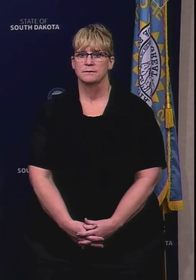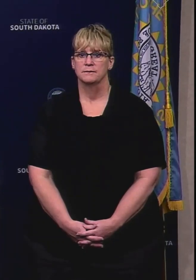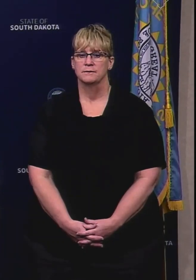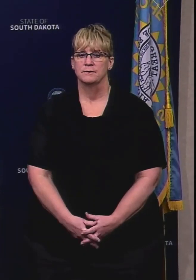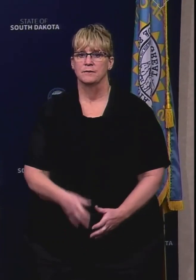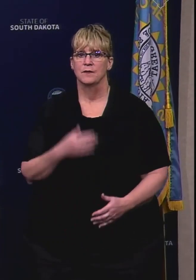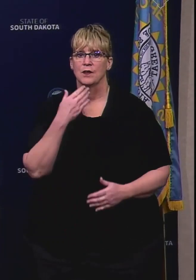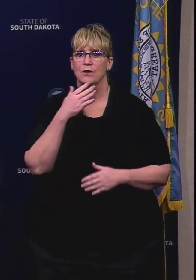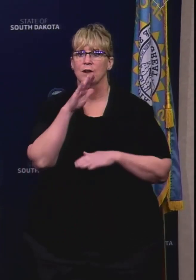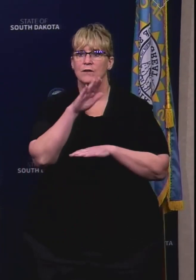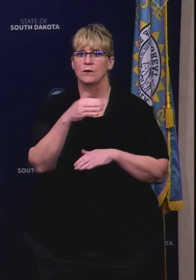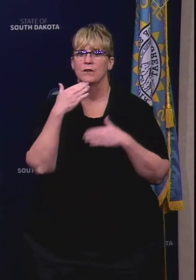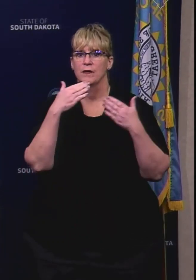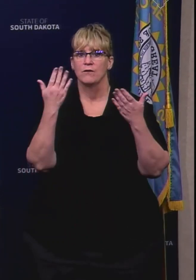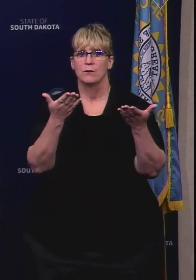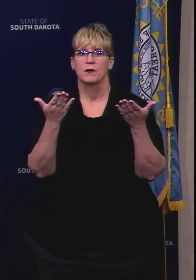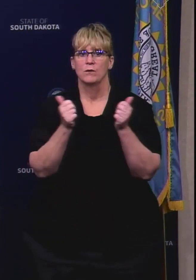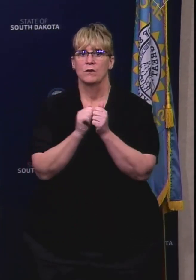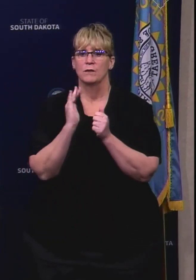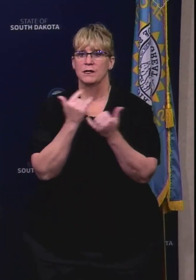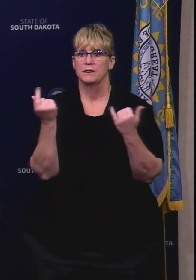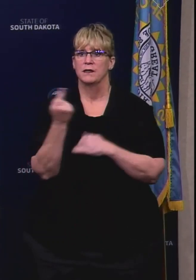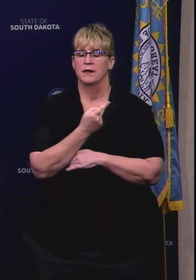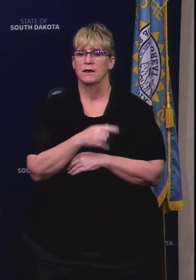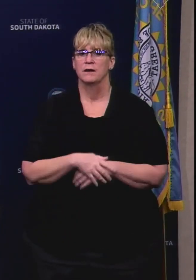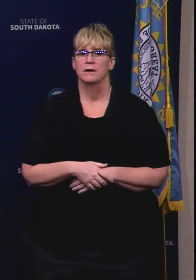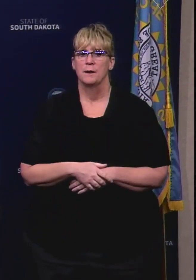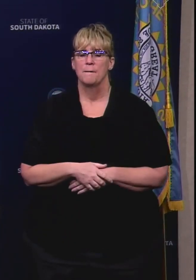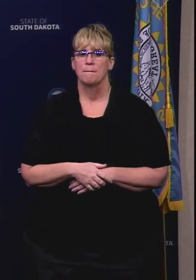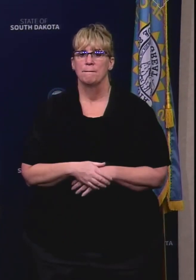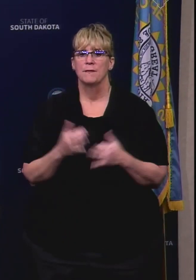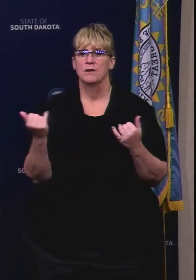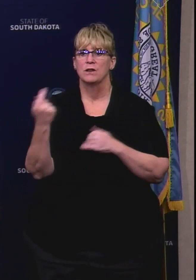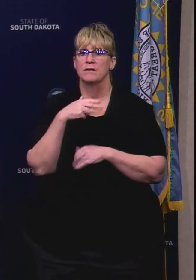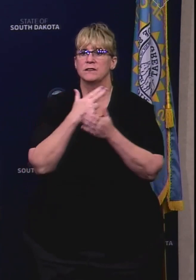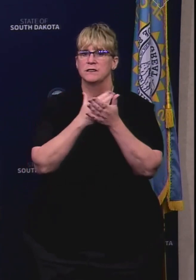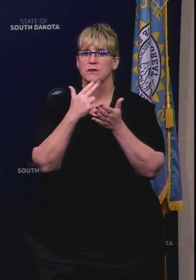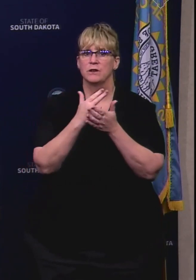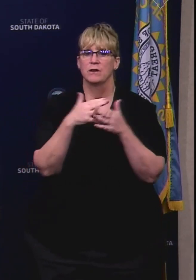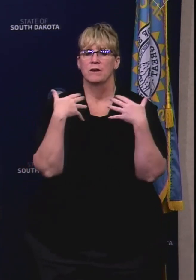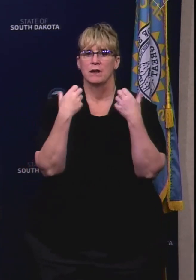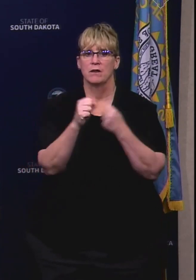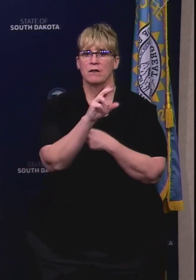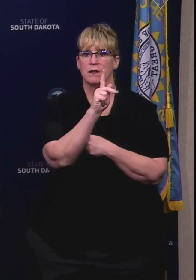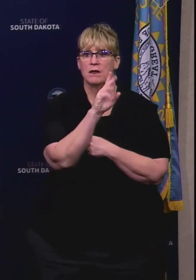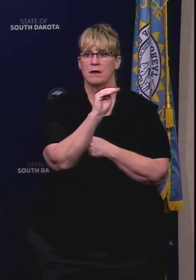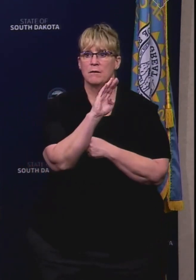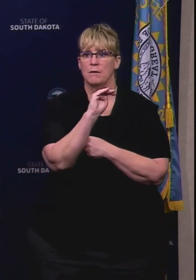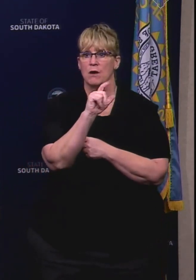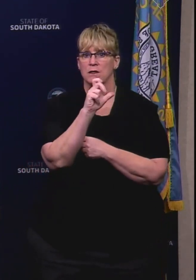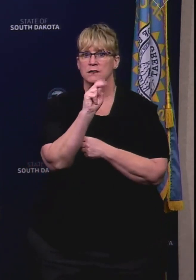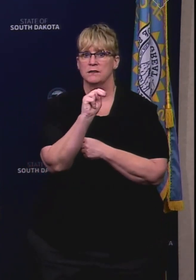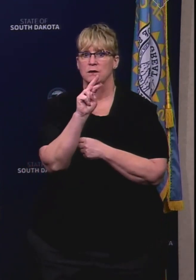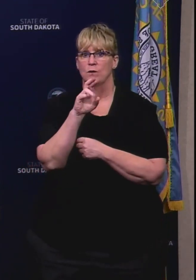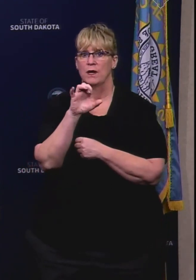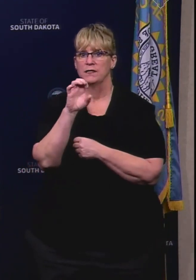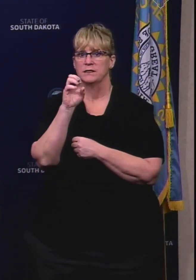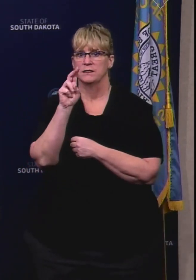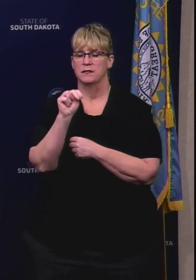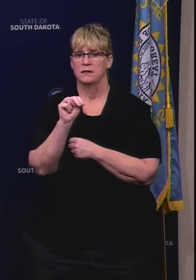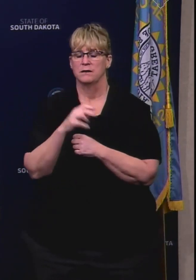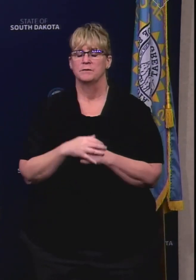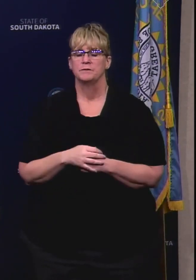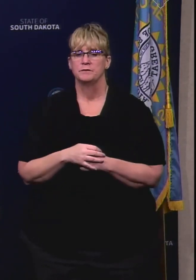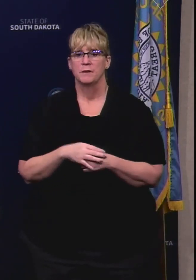Good afternoon. I want to thank you all for being here. Today I'm joined by the Secretary of Health, Kim Malsom-Rysdom, and I want to start with a little bit of